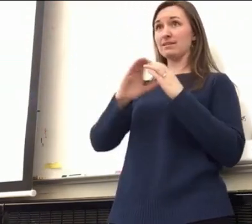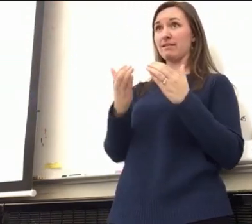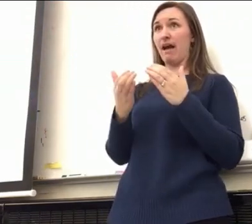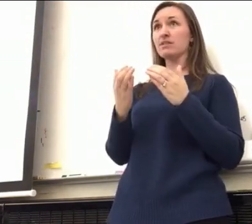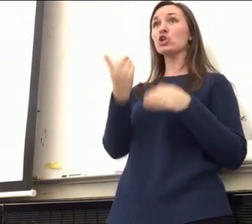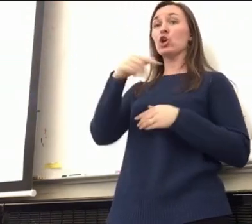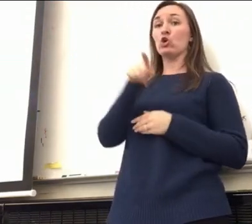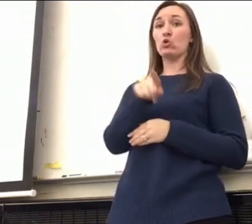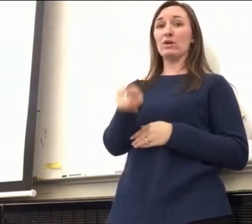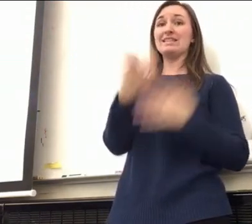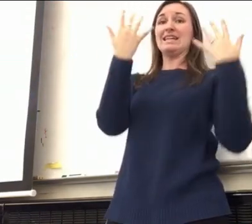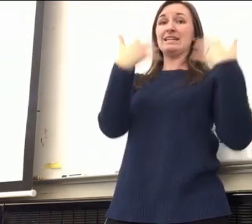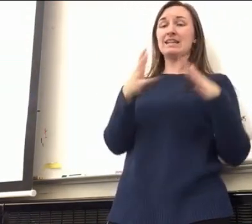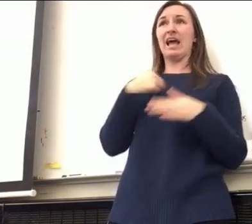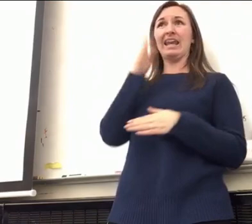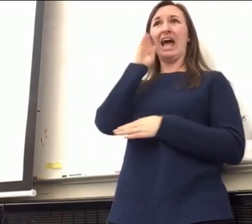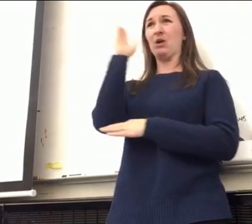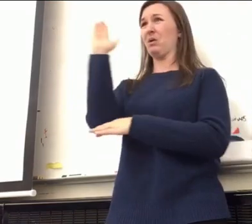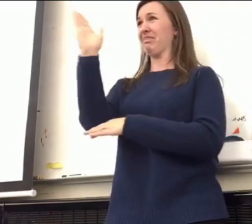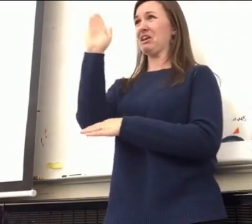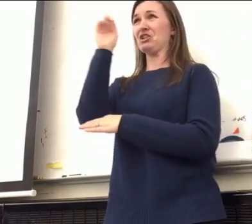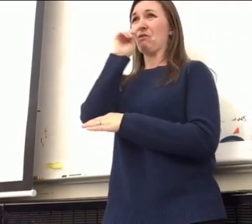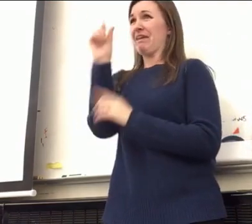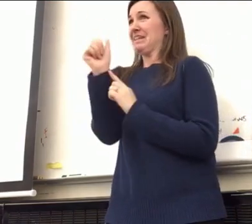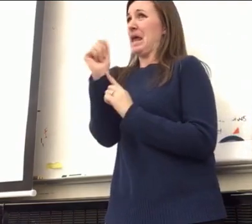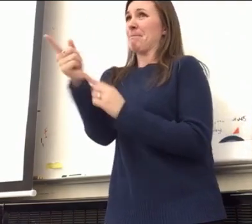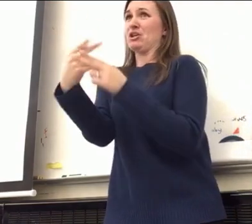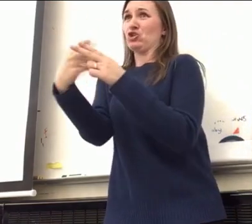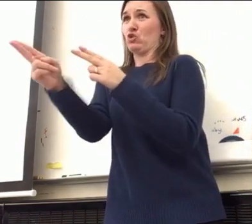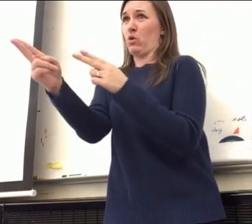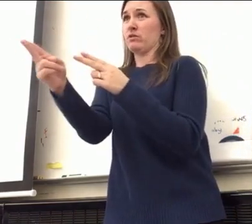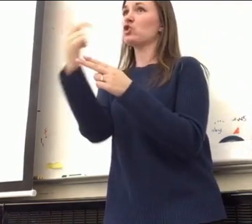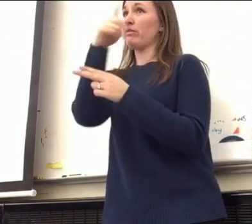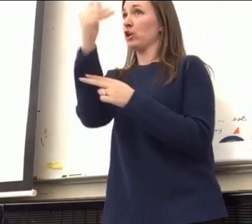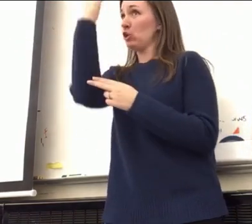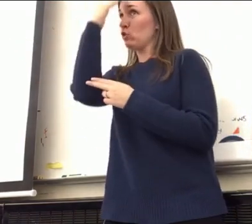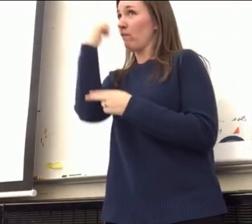Yeah, Free Soil Party. Okay, we're going to go ahead and stop there.